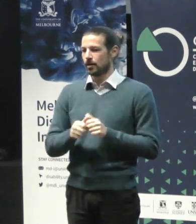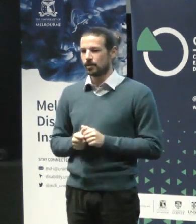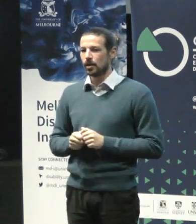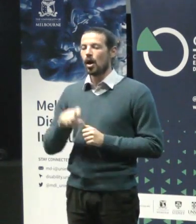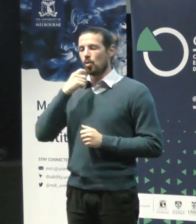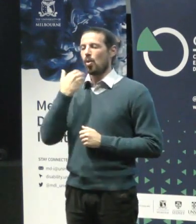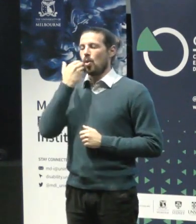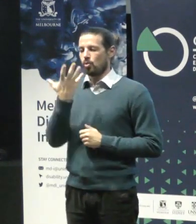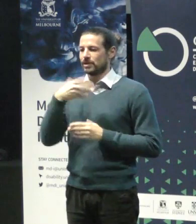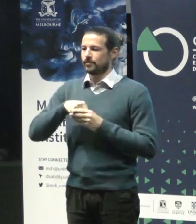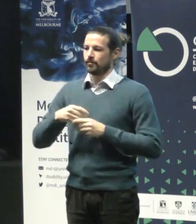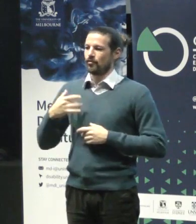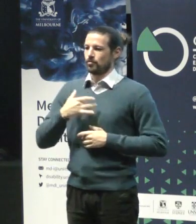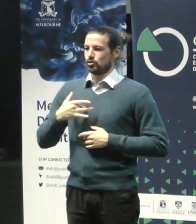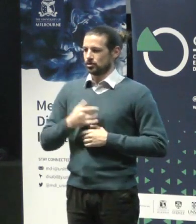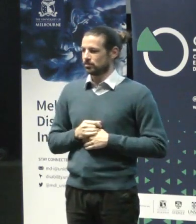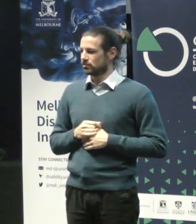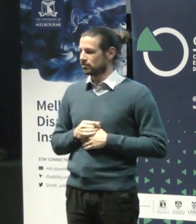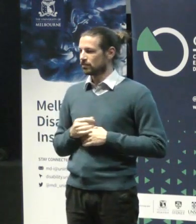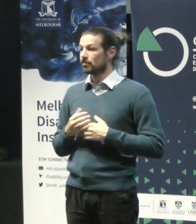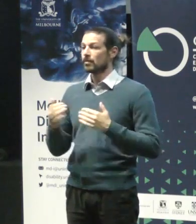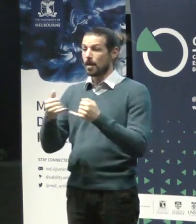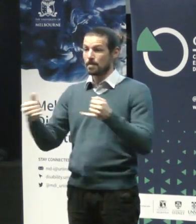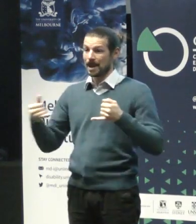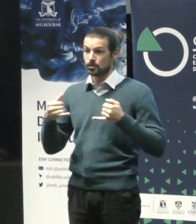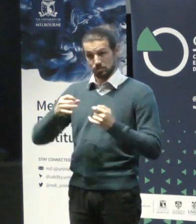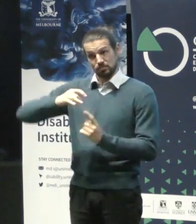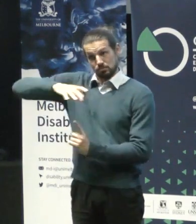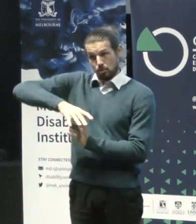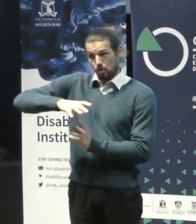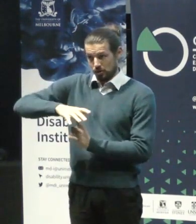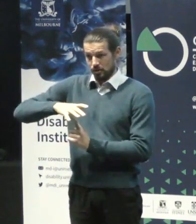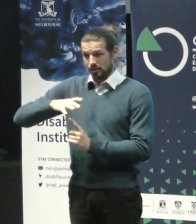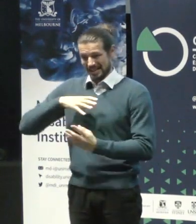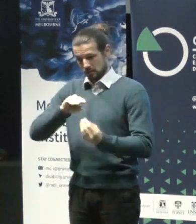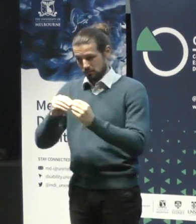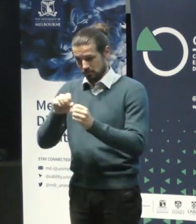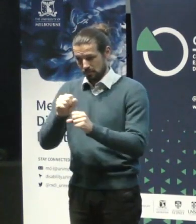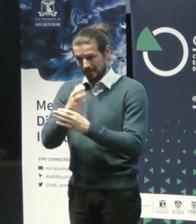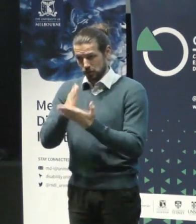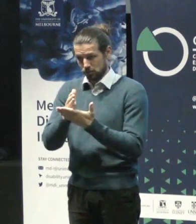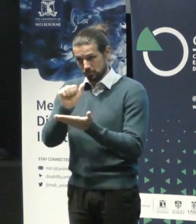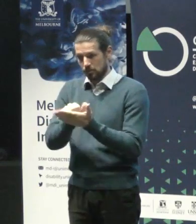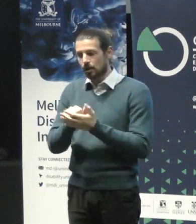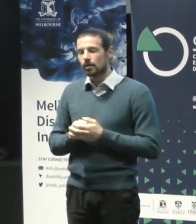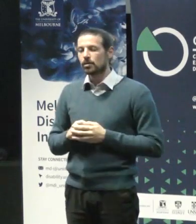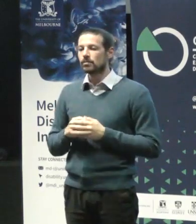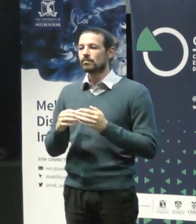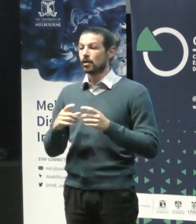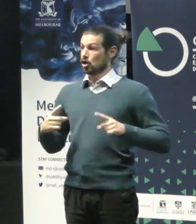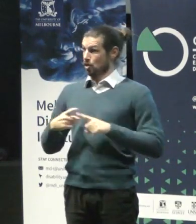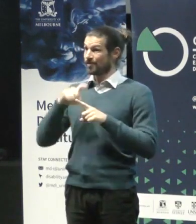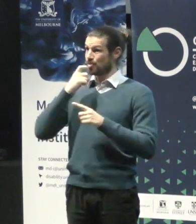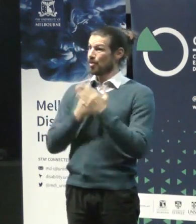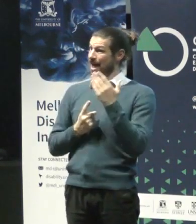it. Boundaries are really important. Let's negotiate them and get them right. There will be conflict. That's quite common. But we need to find